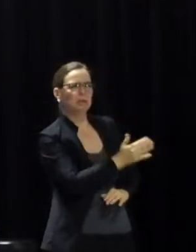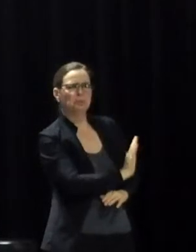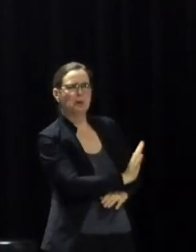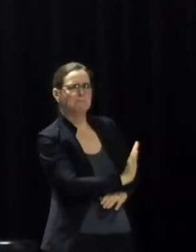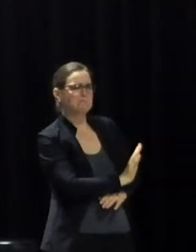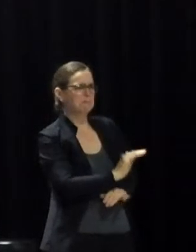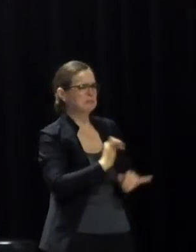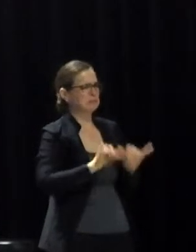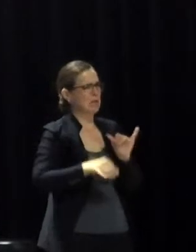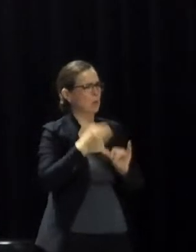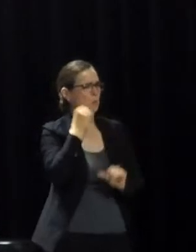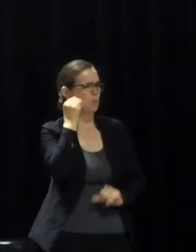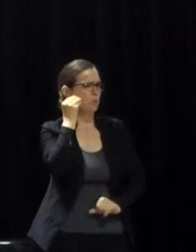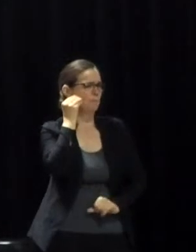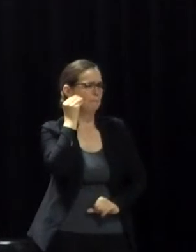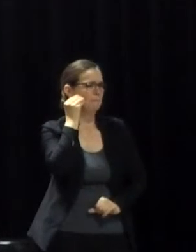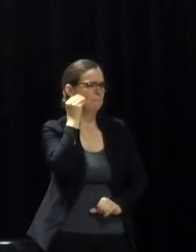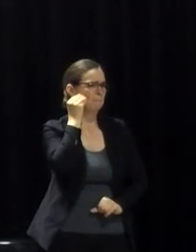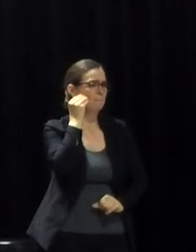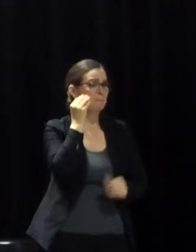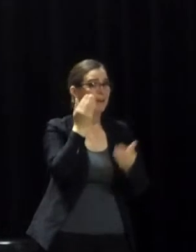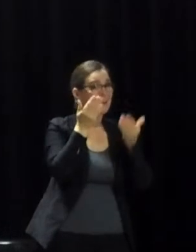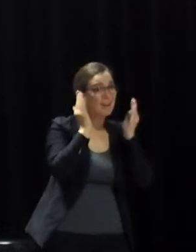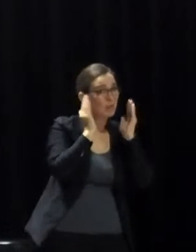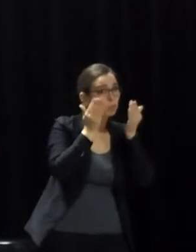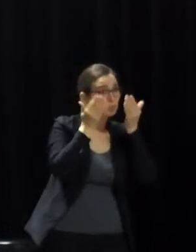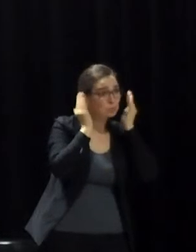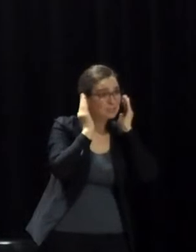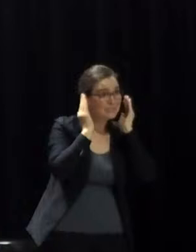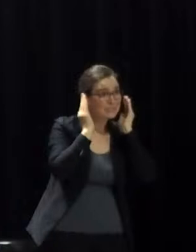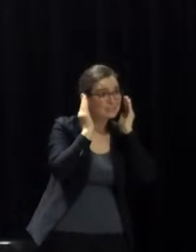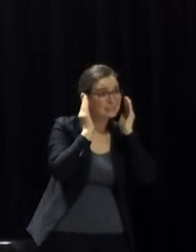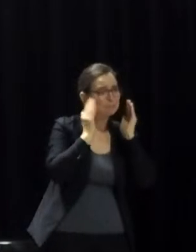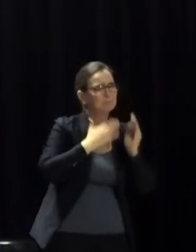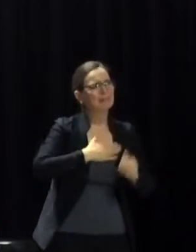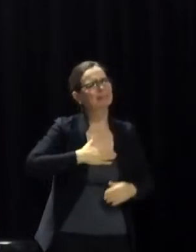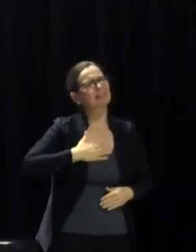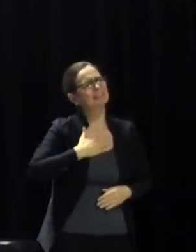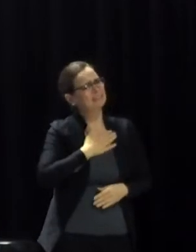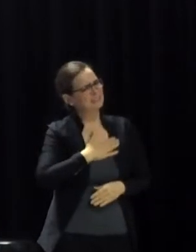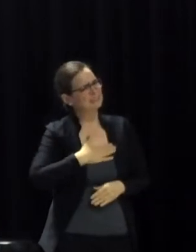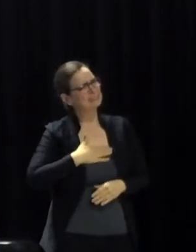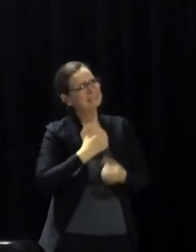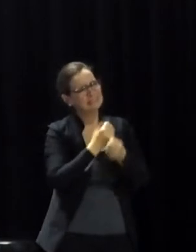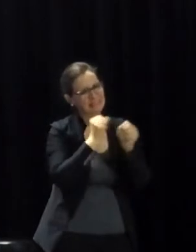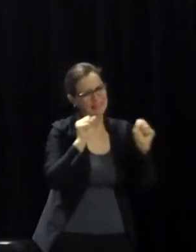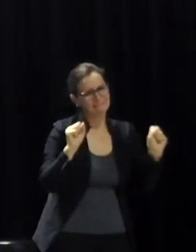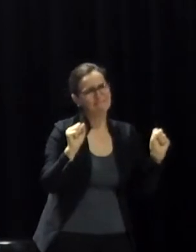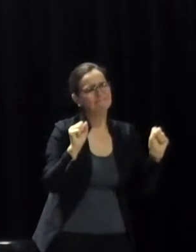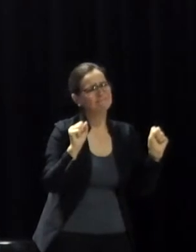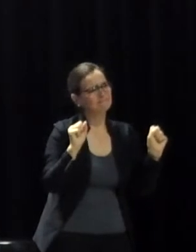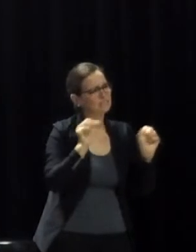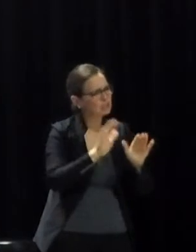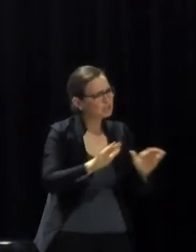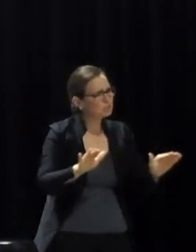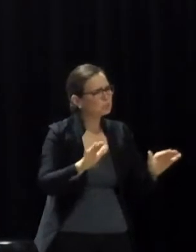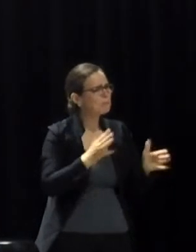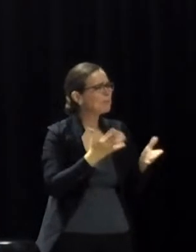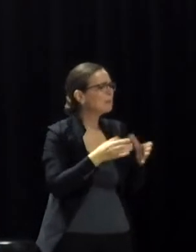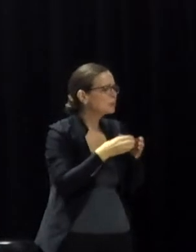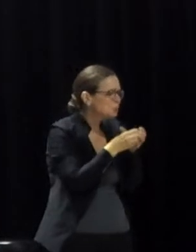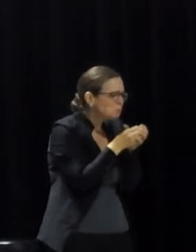right, with people that you know. Let's be smart as we do this. Saying that, we're getting ready for our